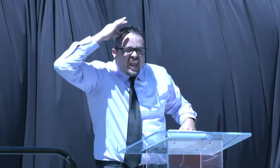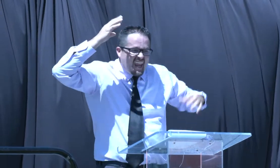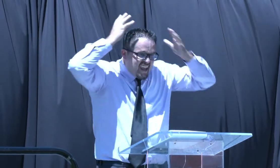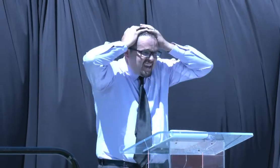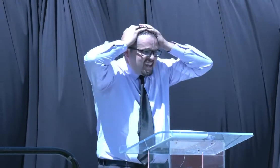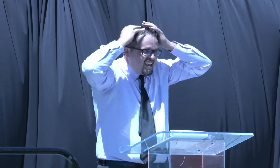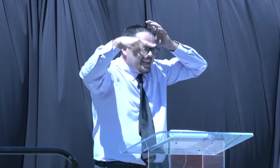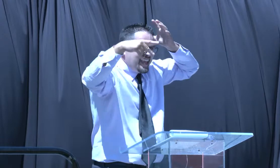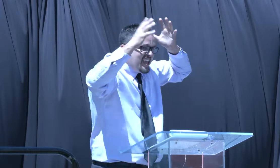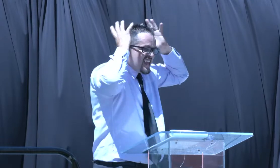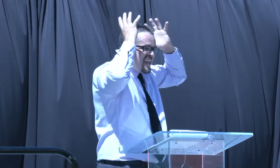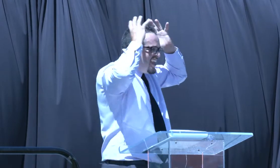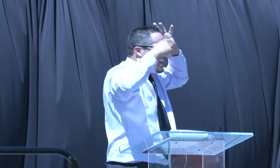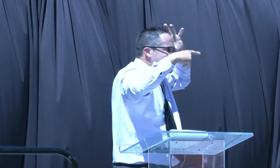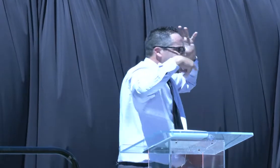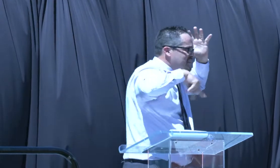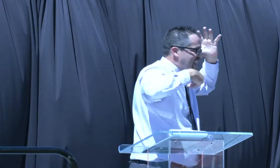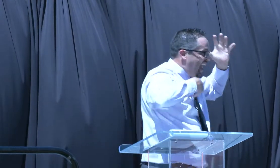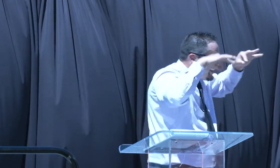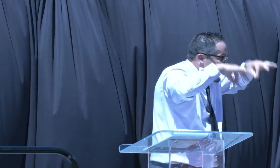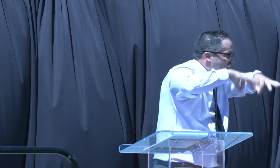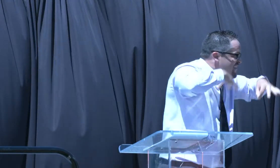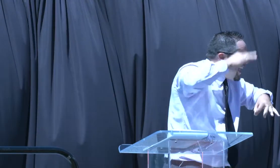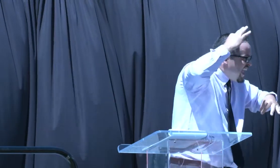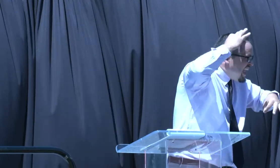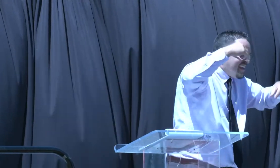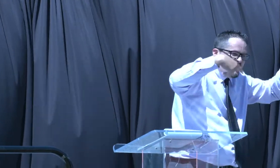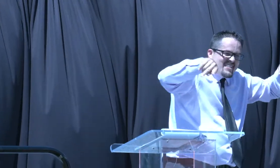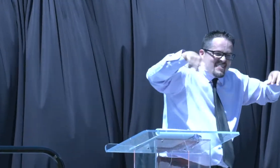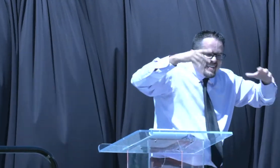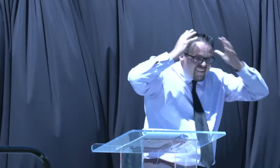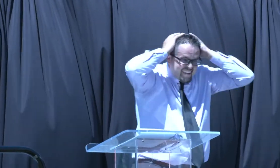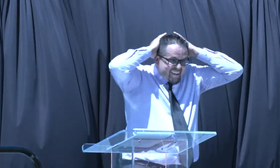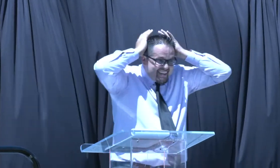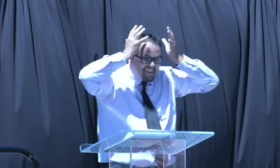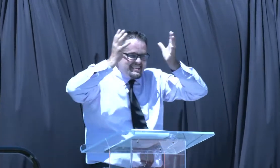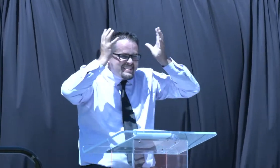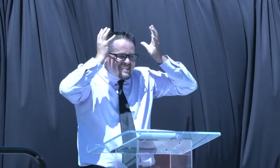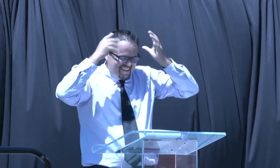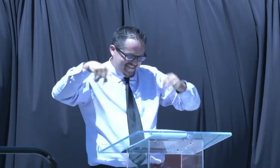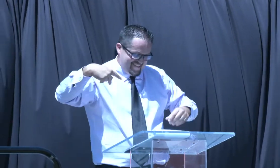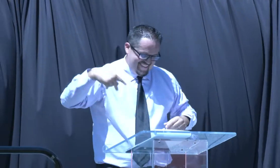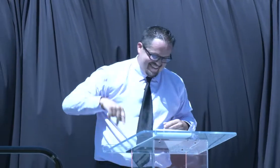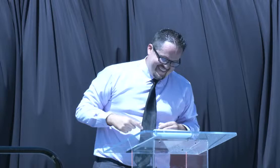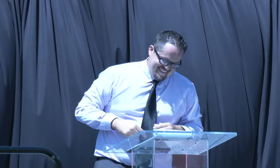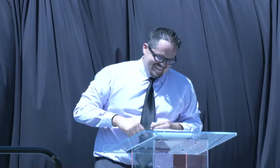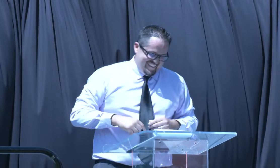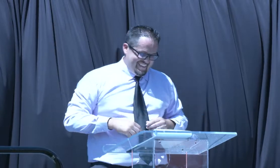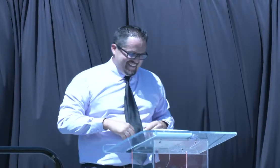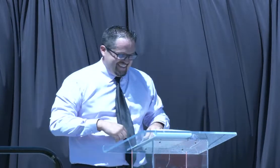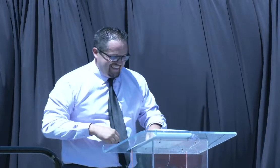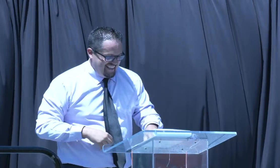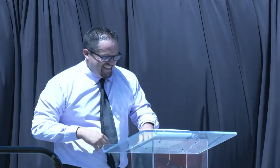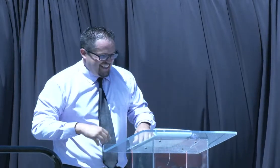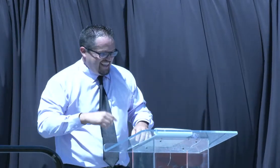with purple hair. Can you believe it? I had dyed my hair purple.